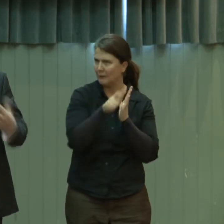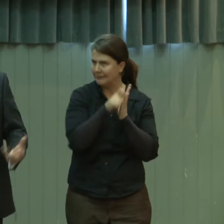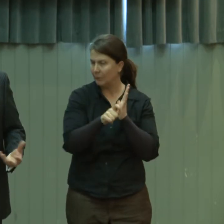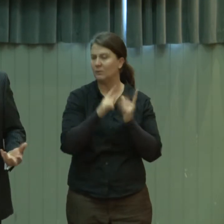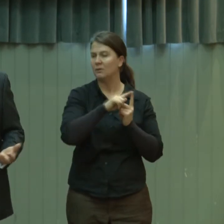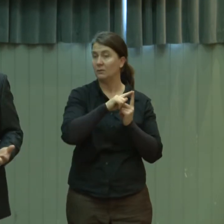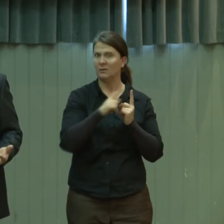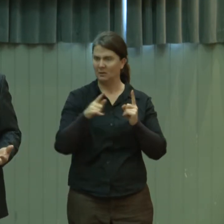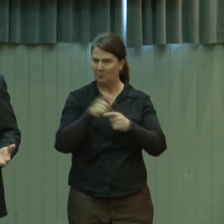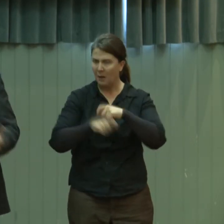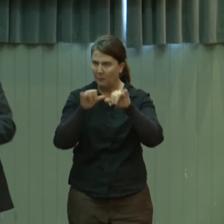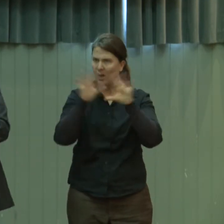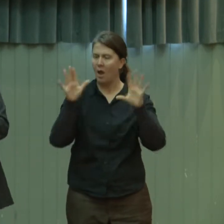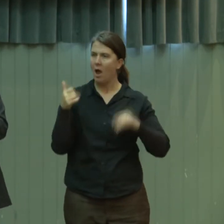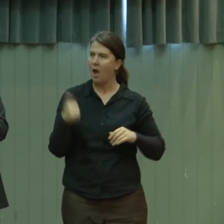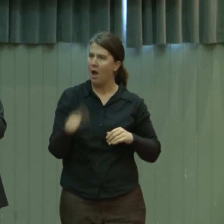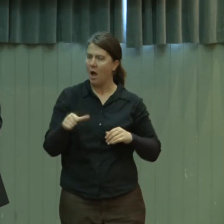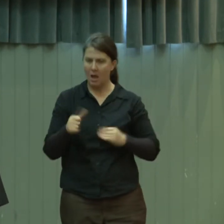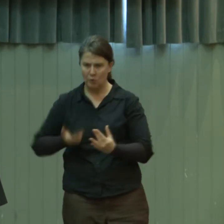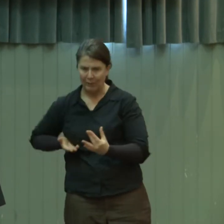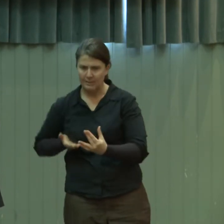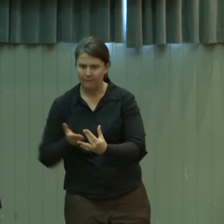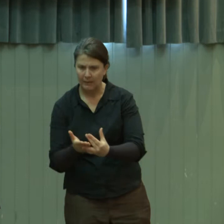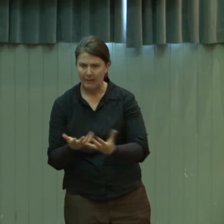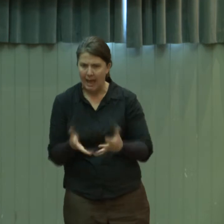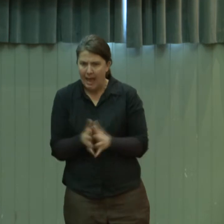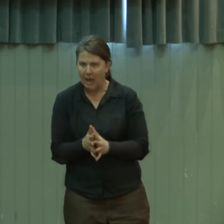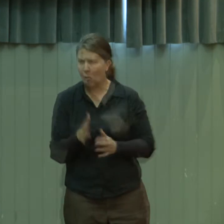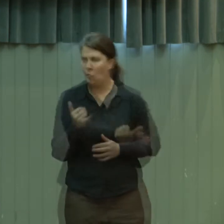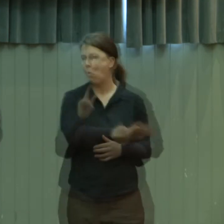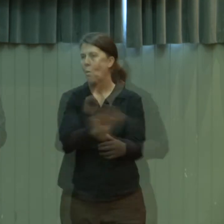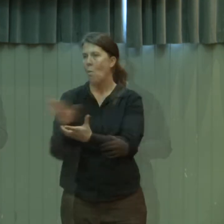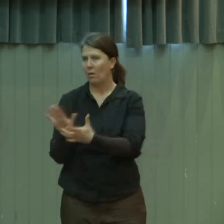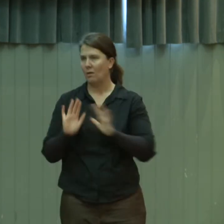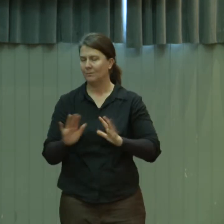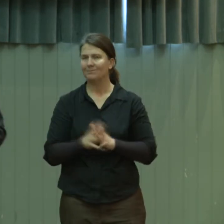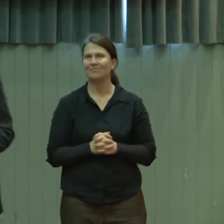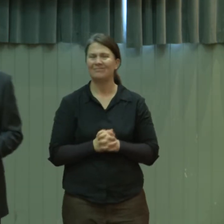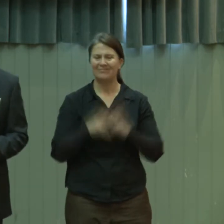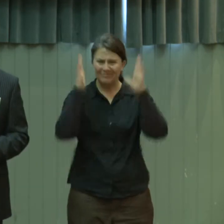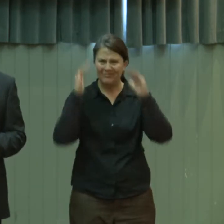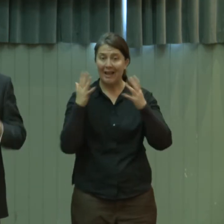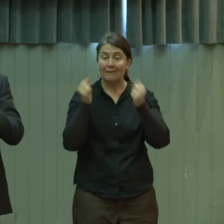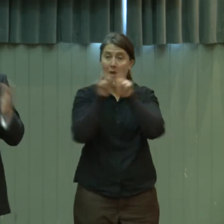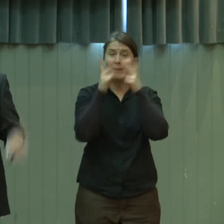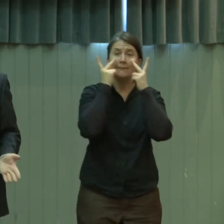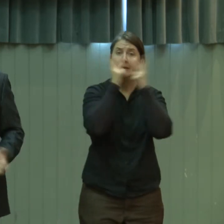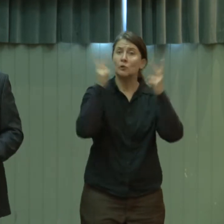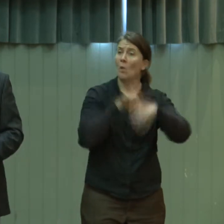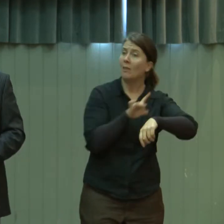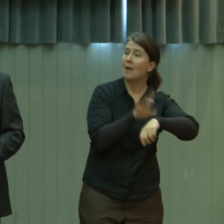it then becomes really clear what the intervention or the school placement ought to be. We use visual therapies. In My Shoes